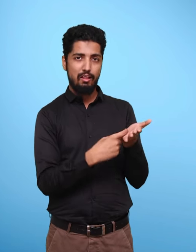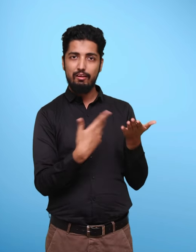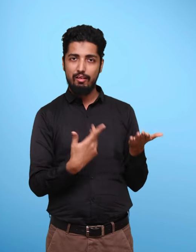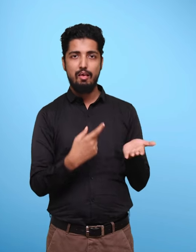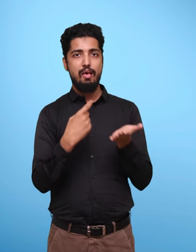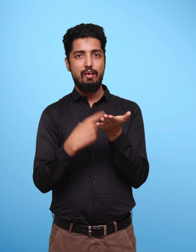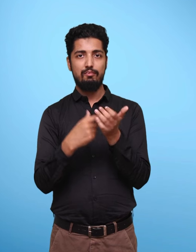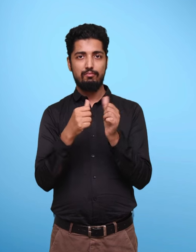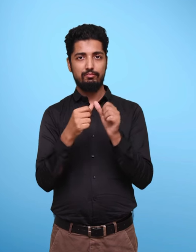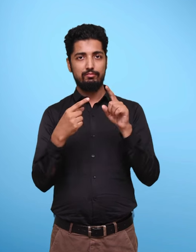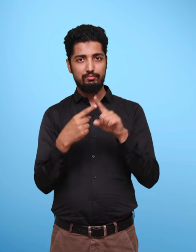R is for rat.